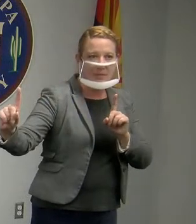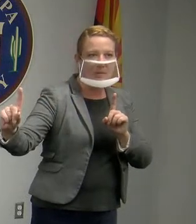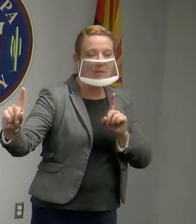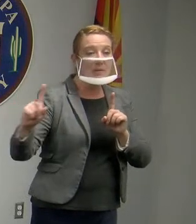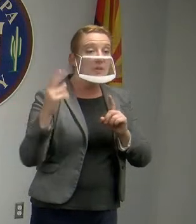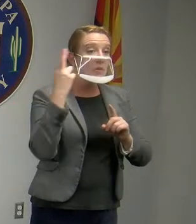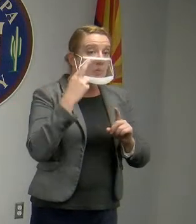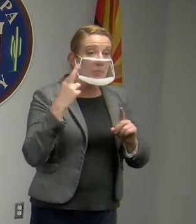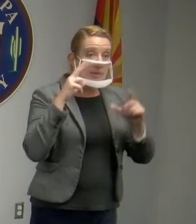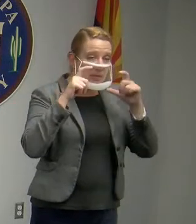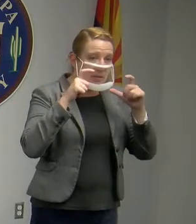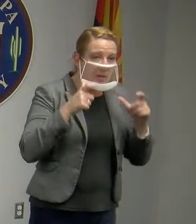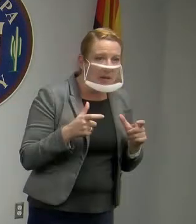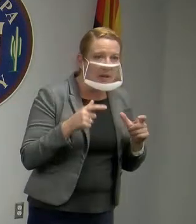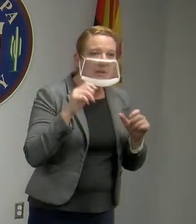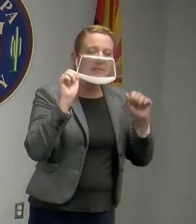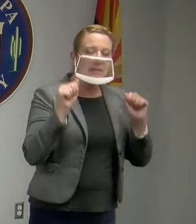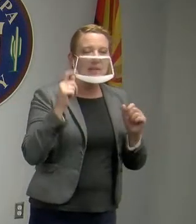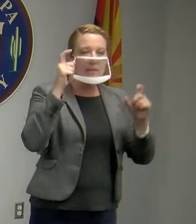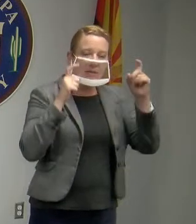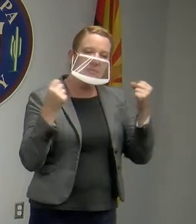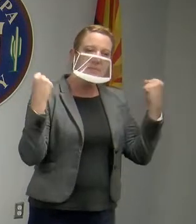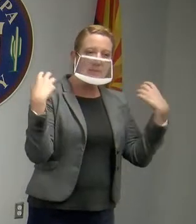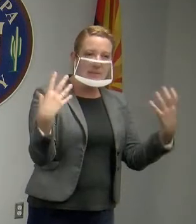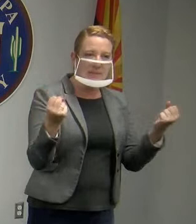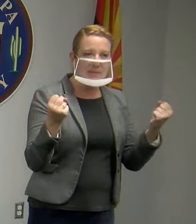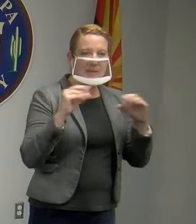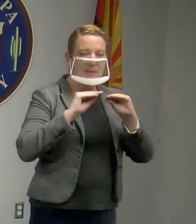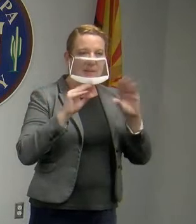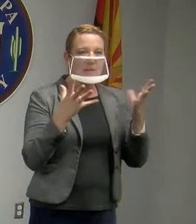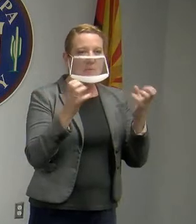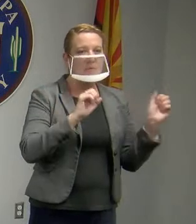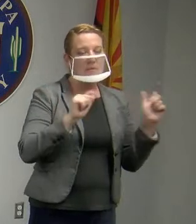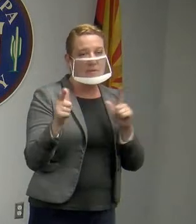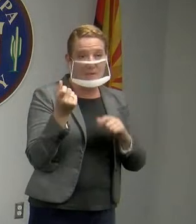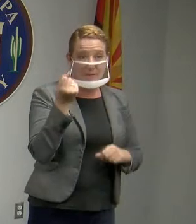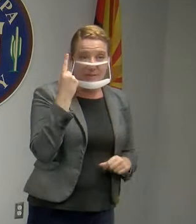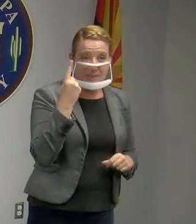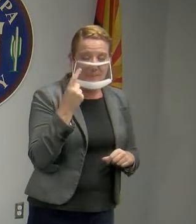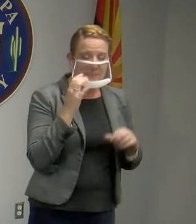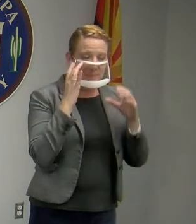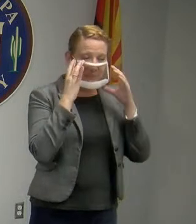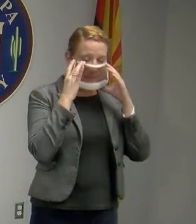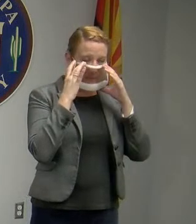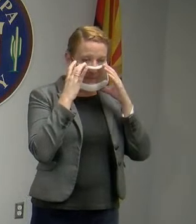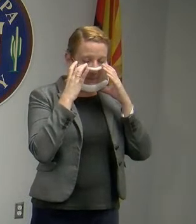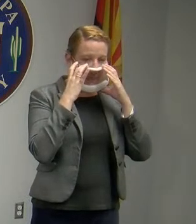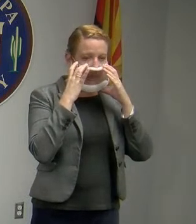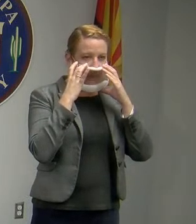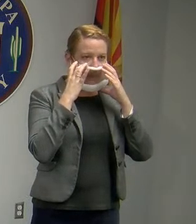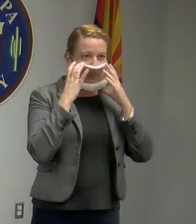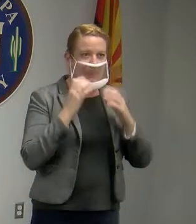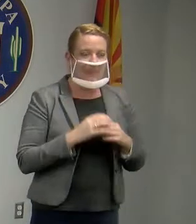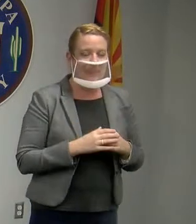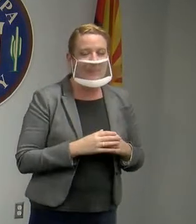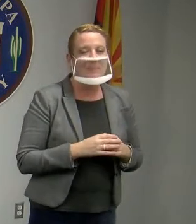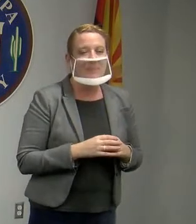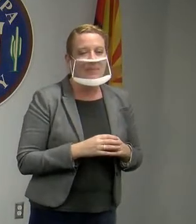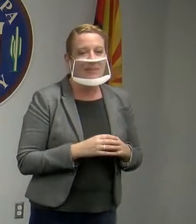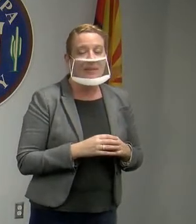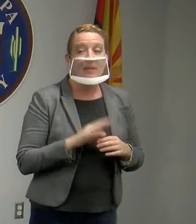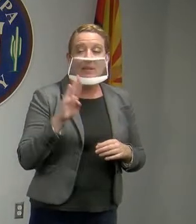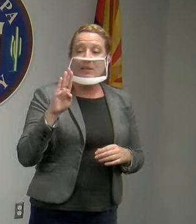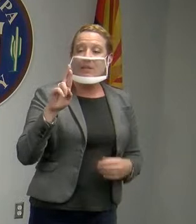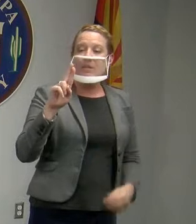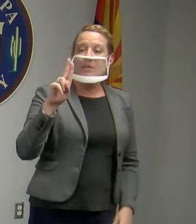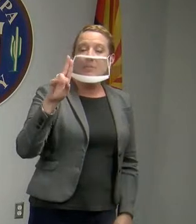can express properly in American Sign Language and make sure everybody's understanding what we're saying to that today. So with that, I invite Bruce